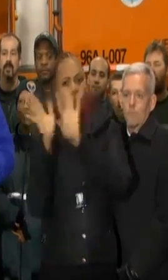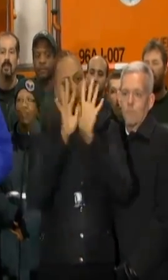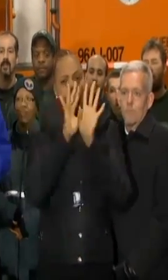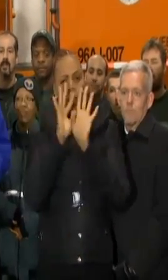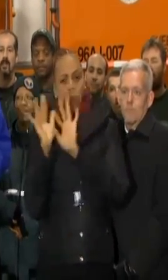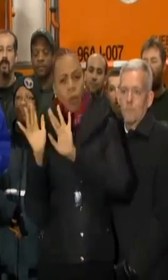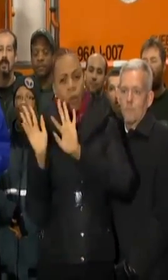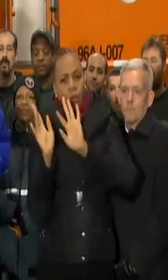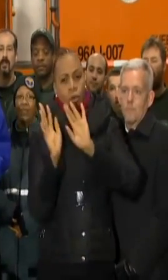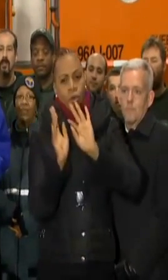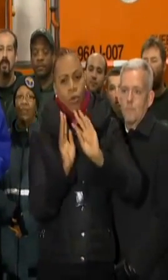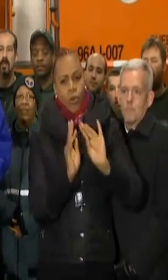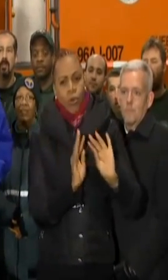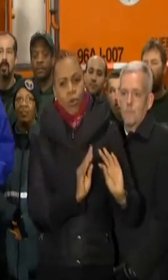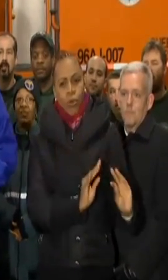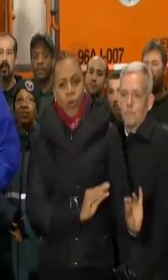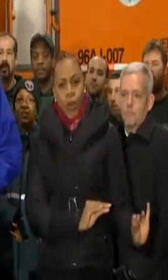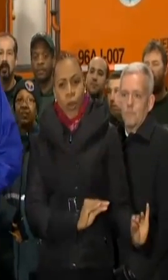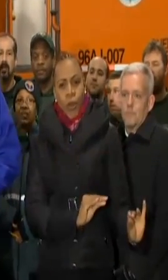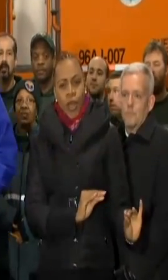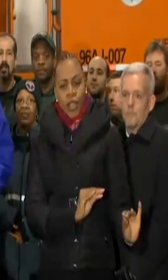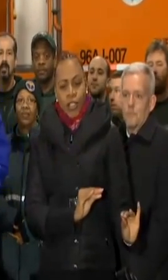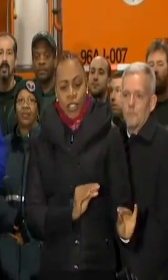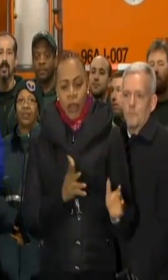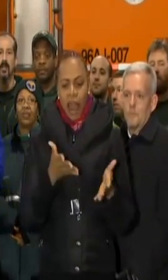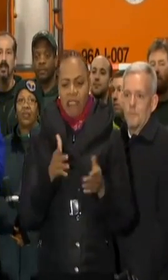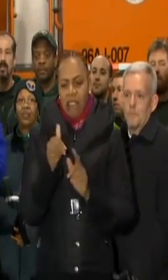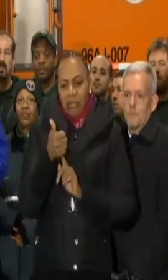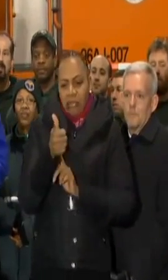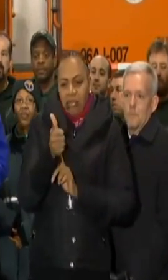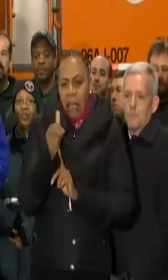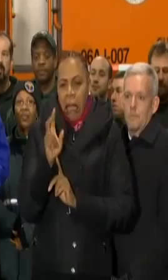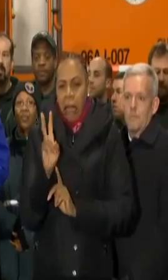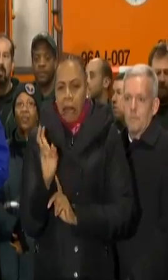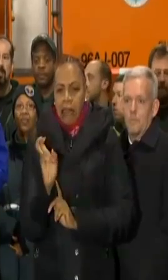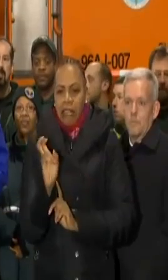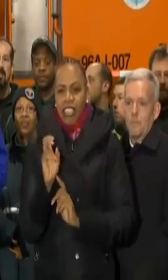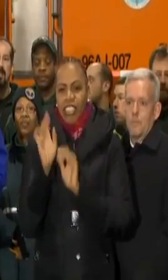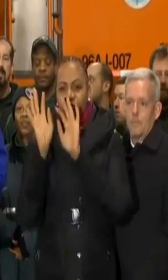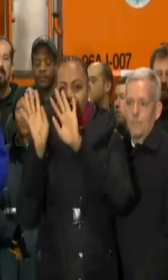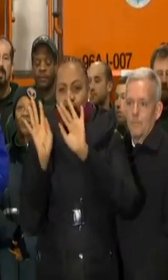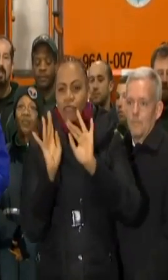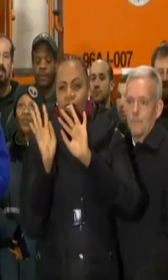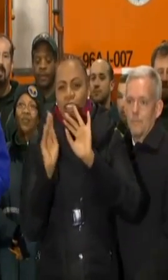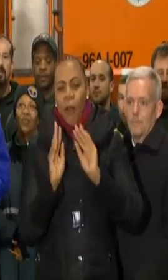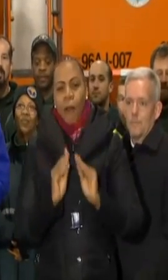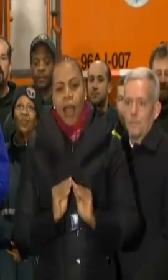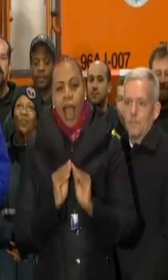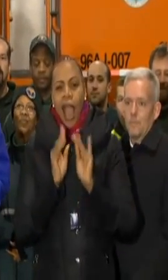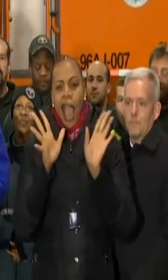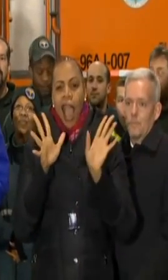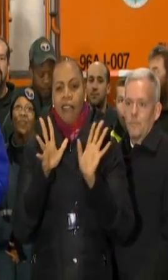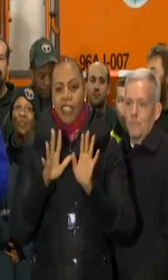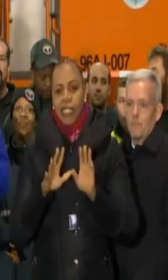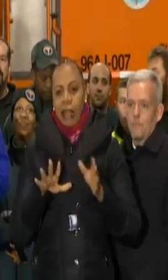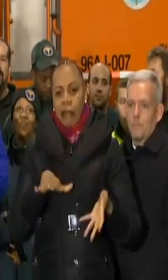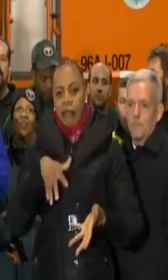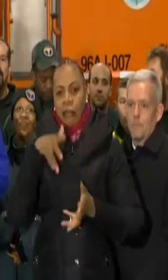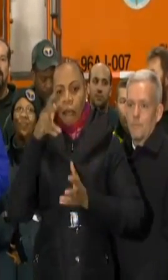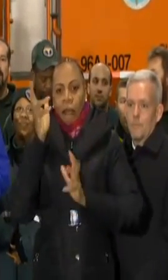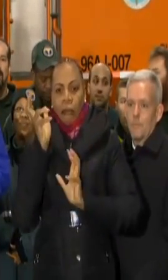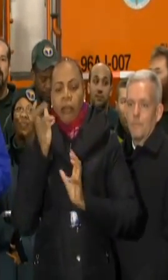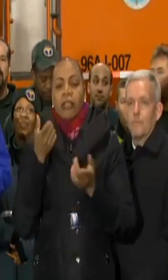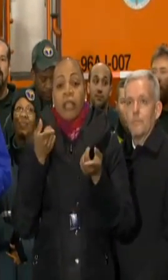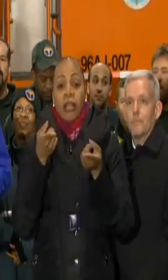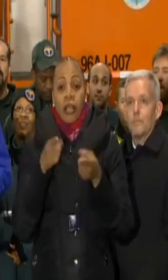passed. It's left us just a little short of 10 inches of snow. But obviously, a lot of dislocation has been caused, and we're